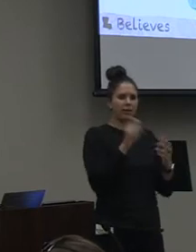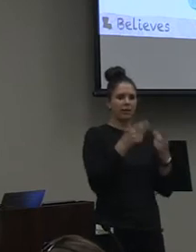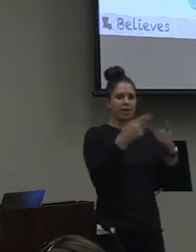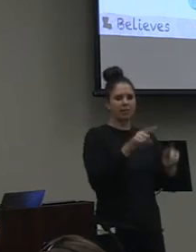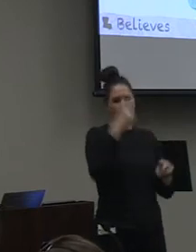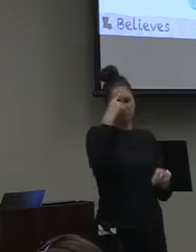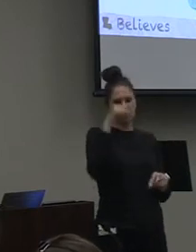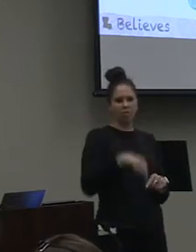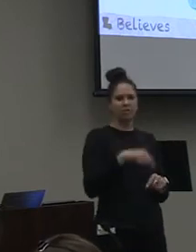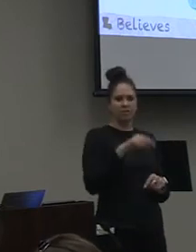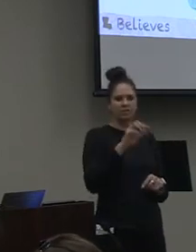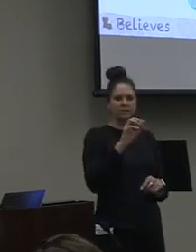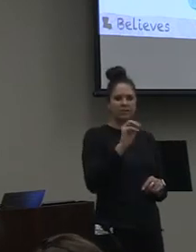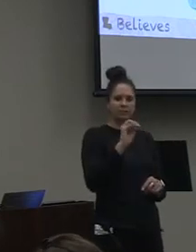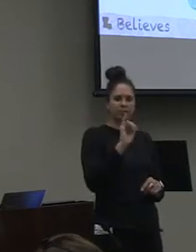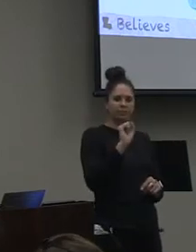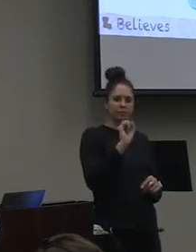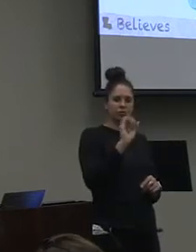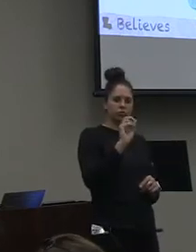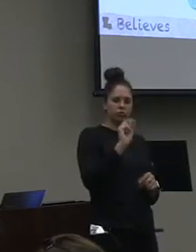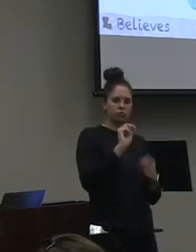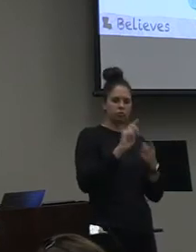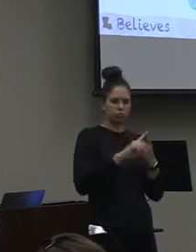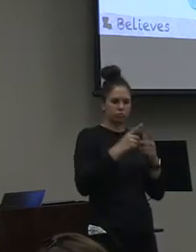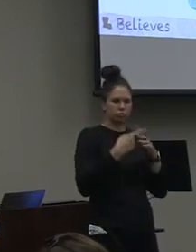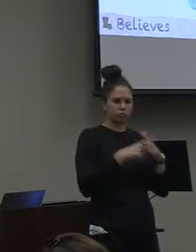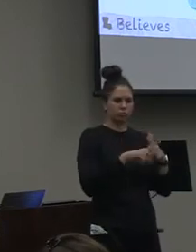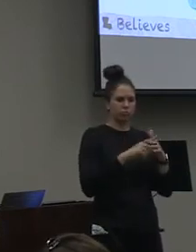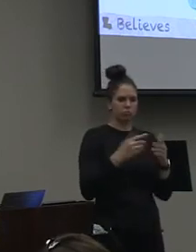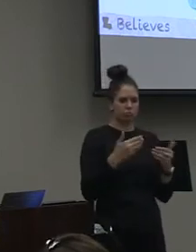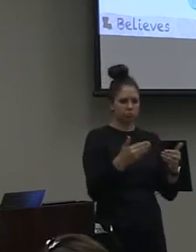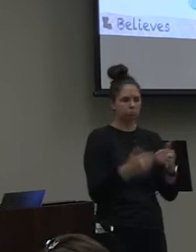for this mission to come forward.